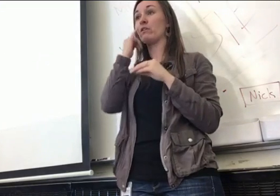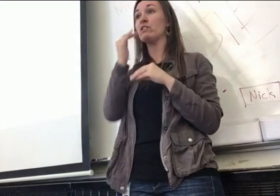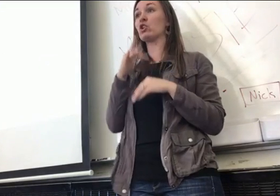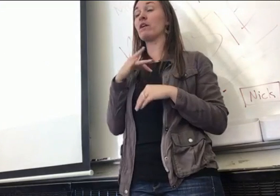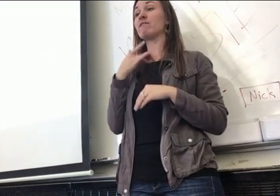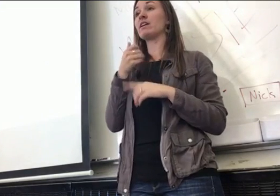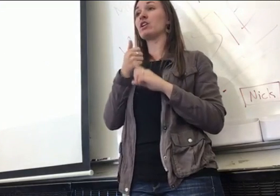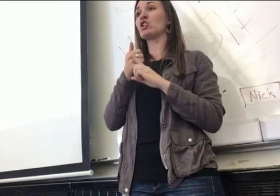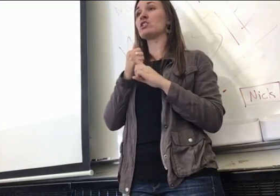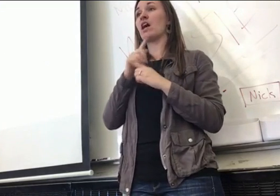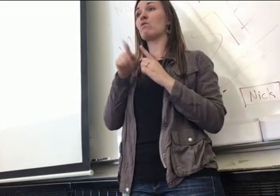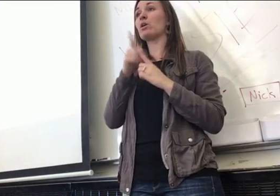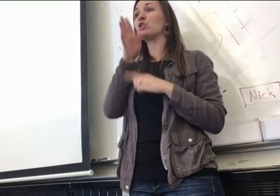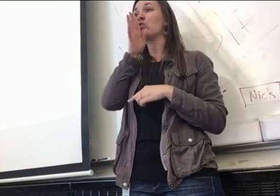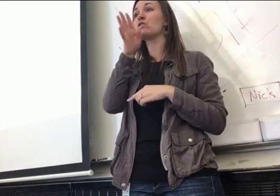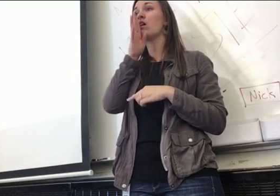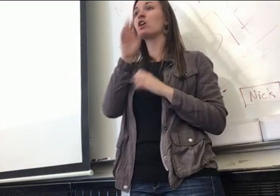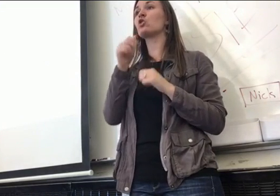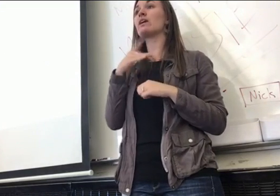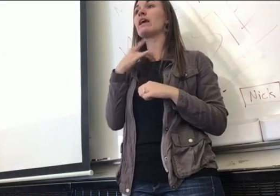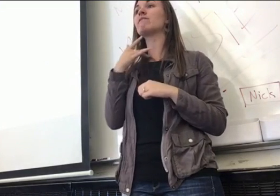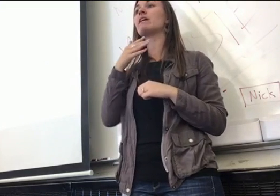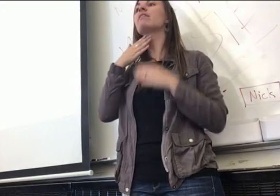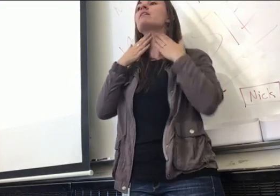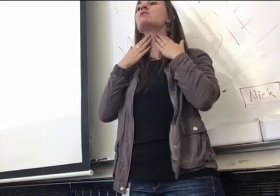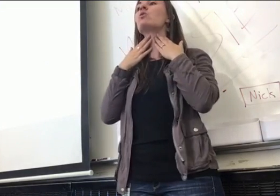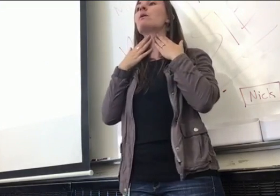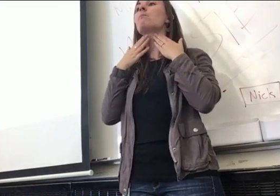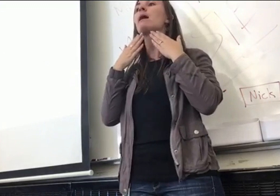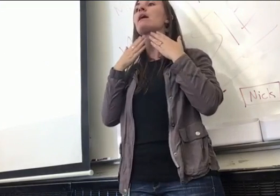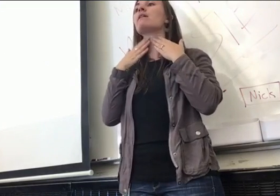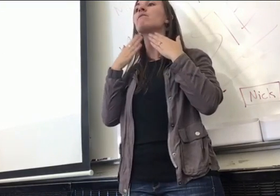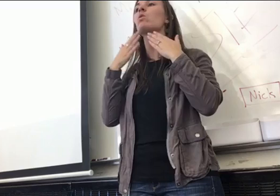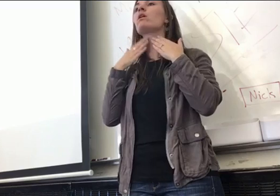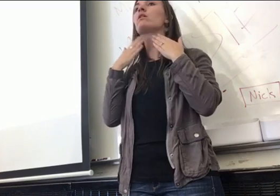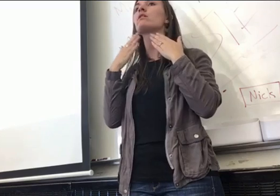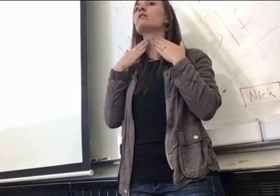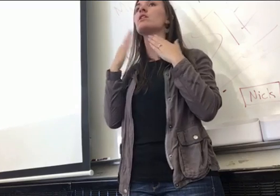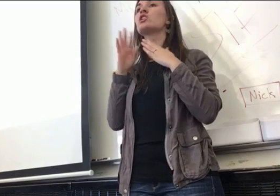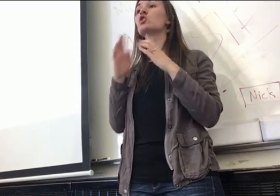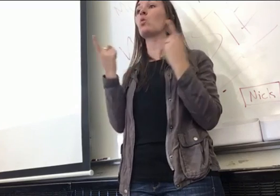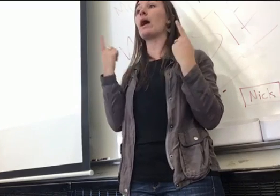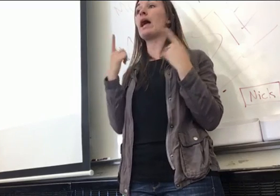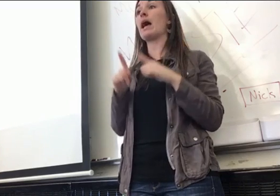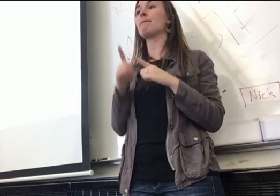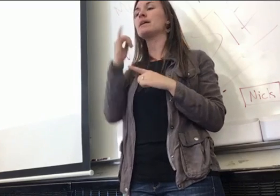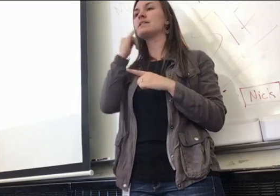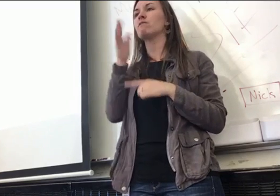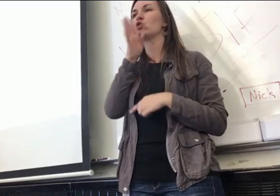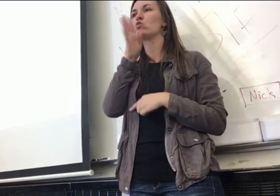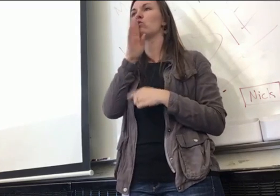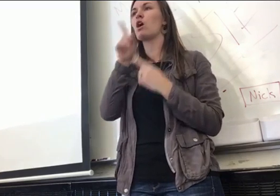when you talk, you can actually feel your throat going back and forth. So what happens in this if you talk?